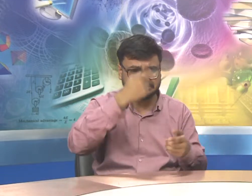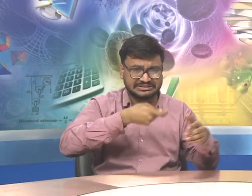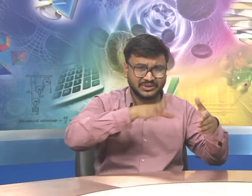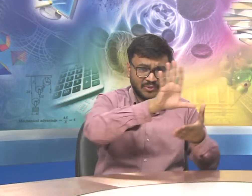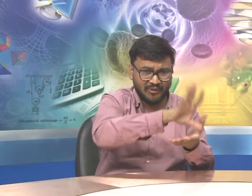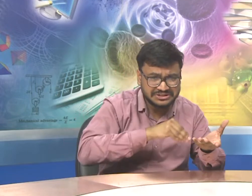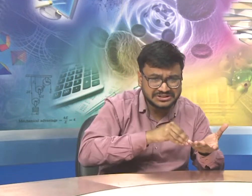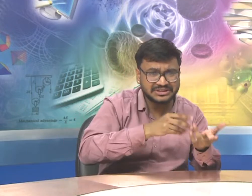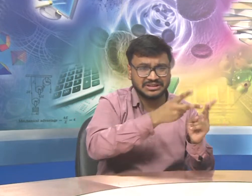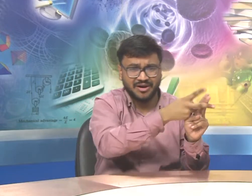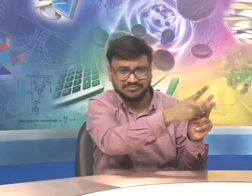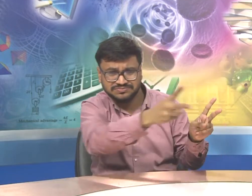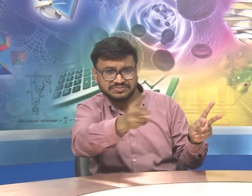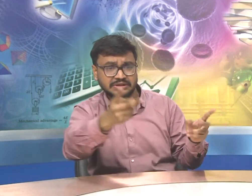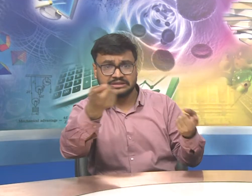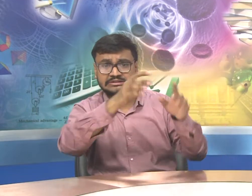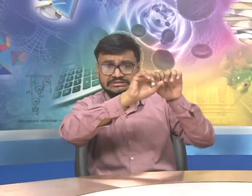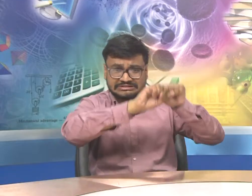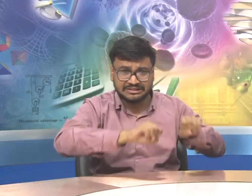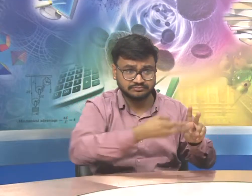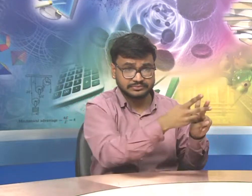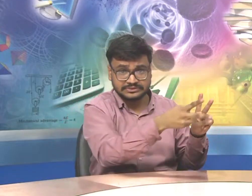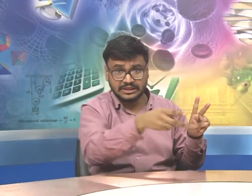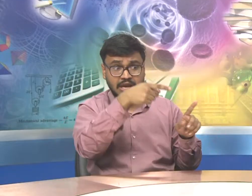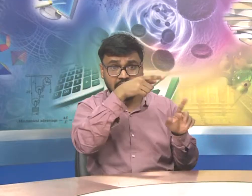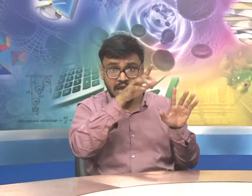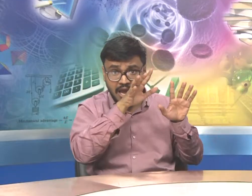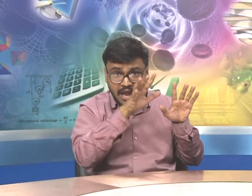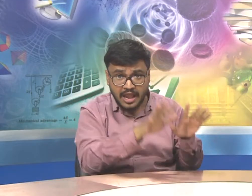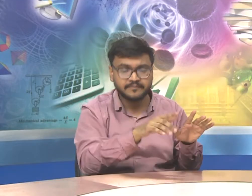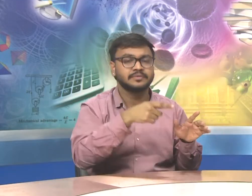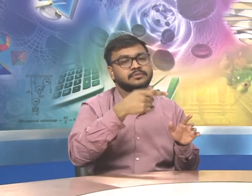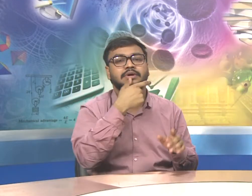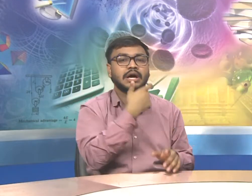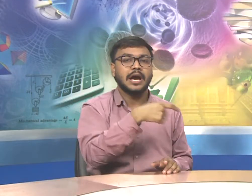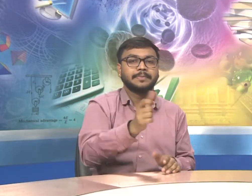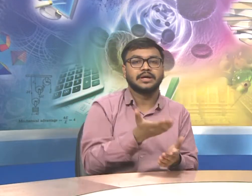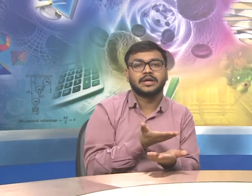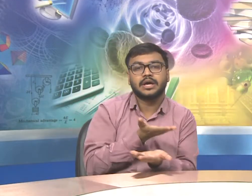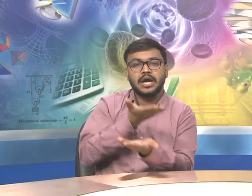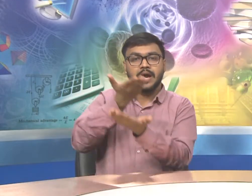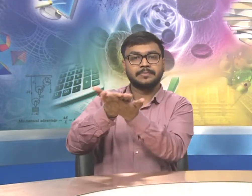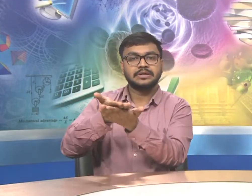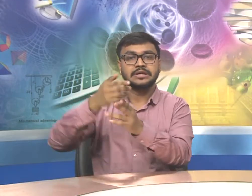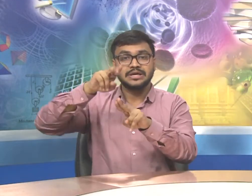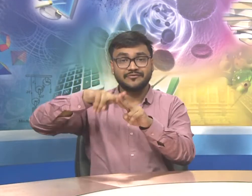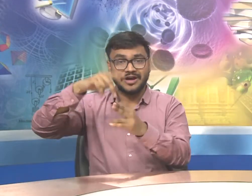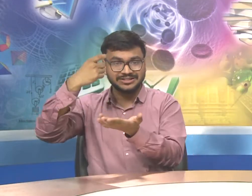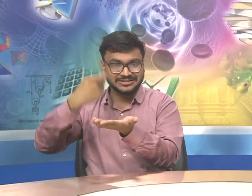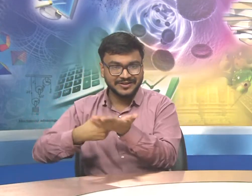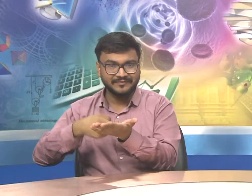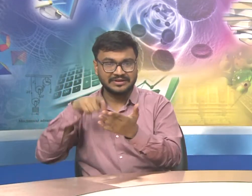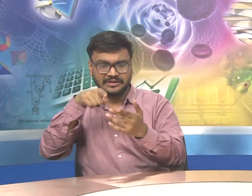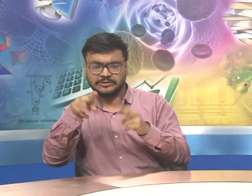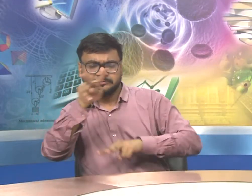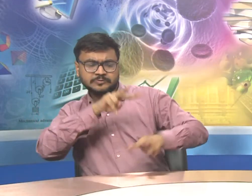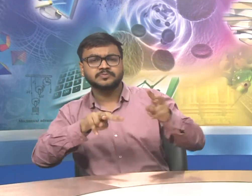Supreme Court plays its role as the custodian of the civil liberties and in particular of